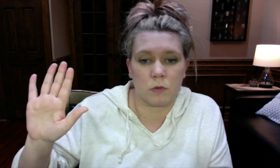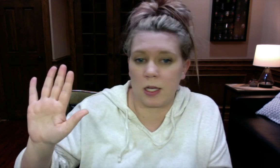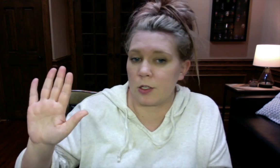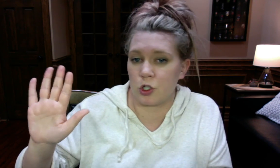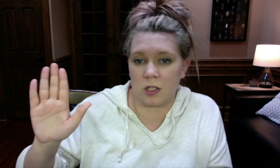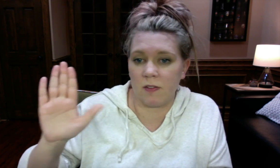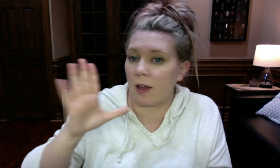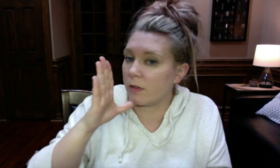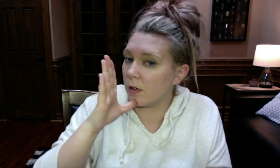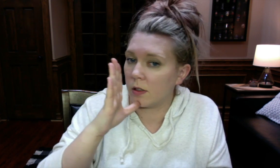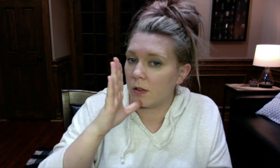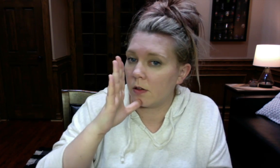is just a 5.